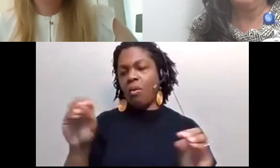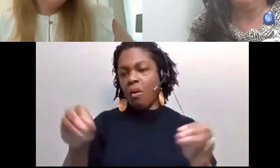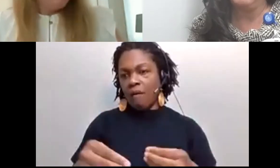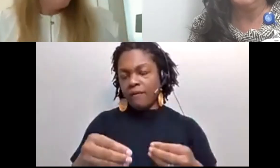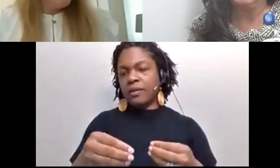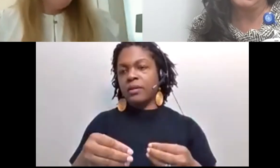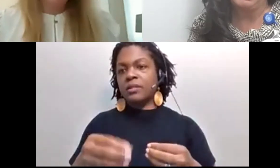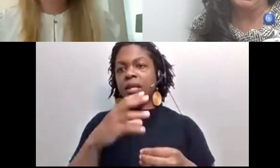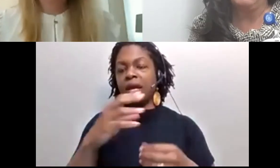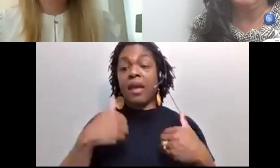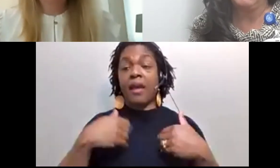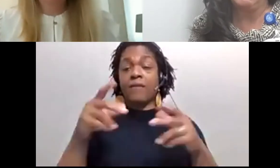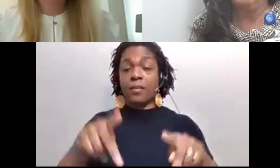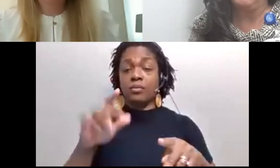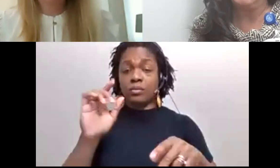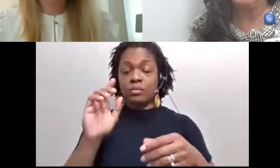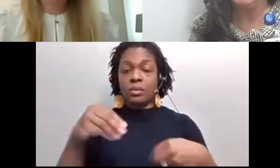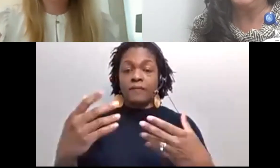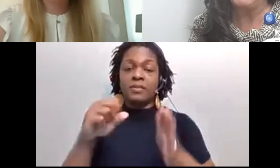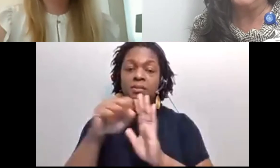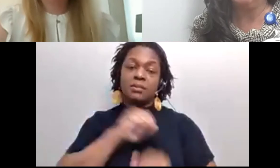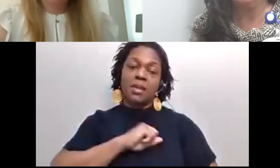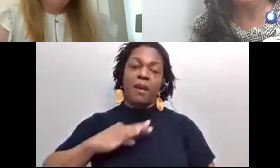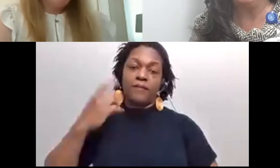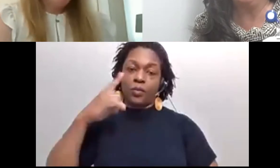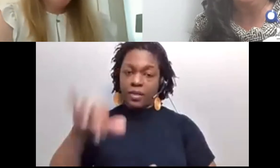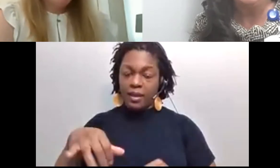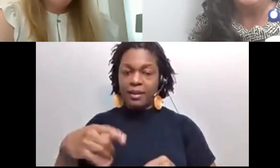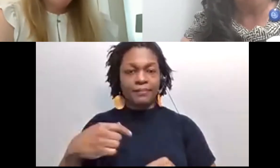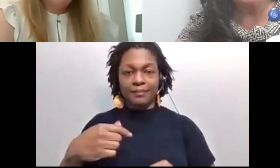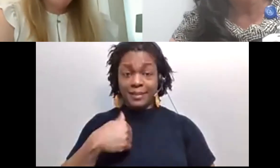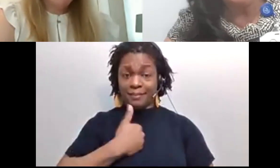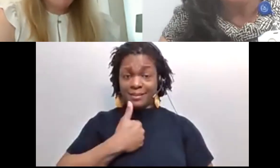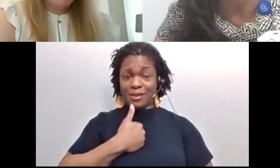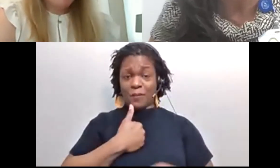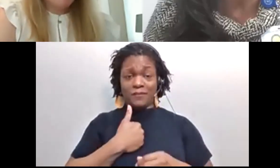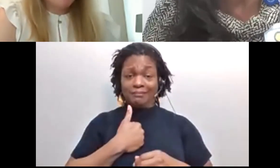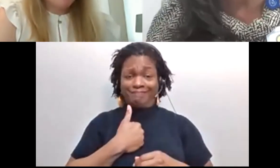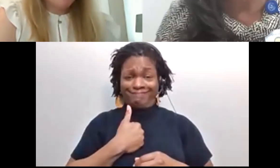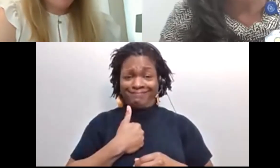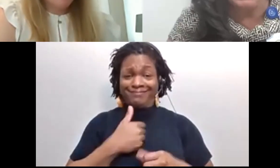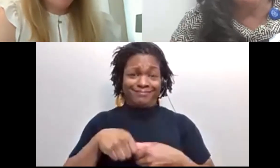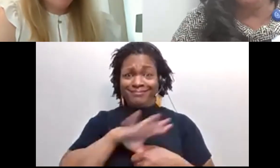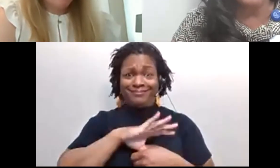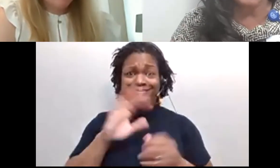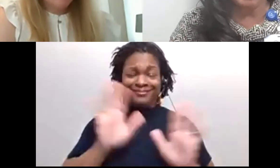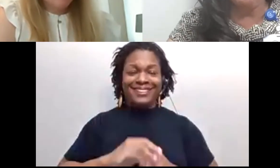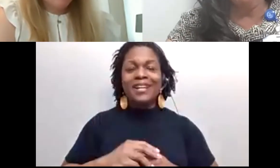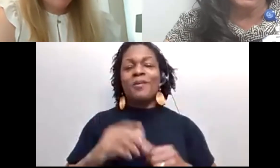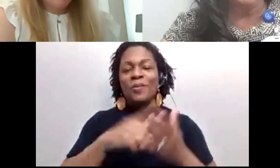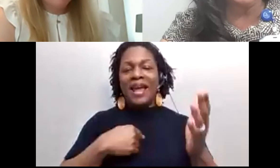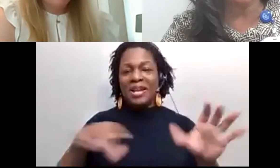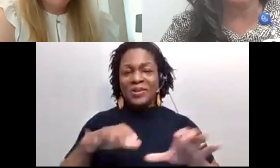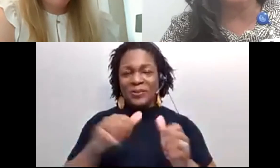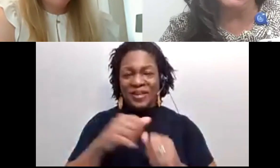to staff it, because I am certainly inadequate in what I try to do with the task force.